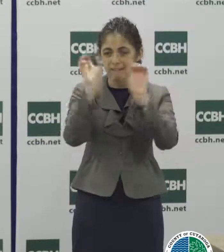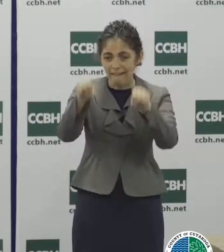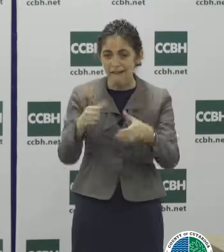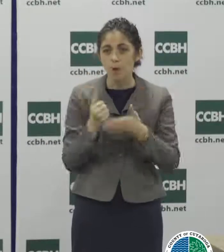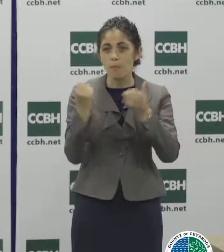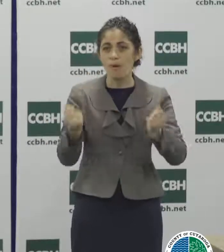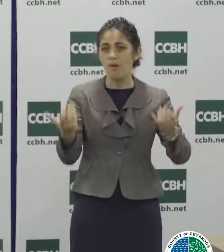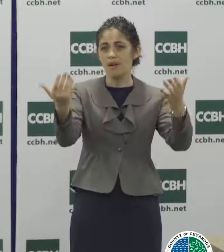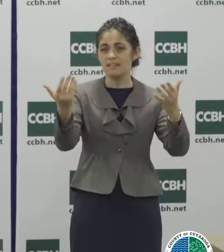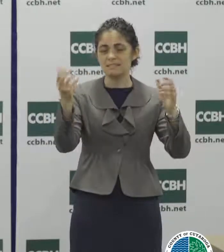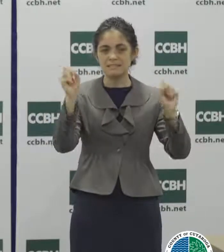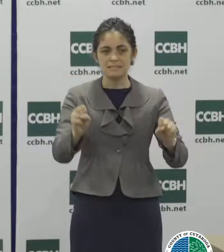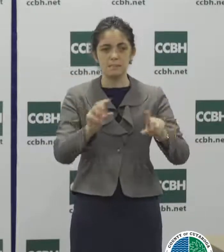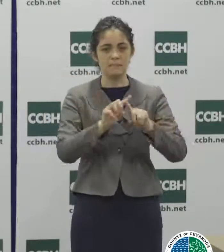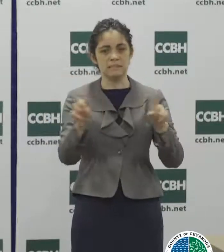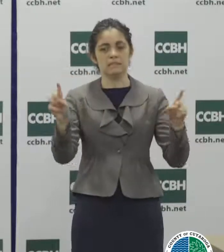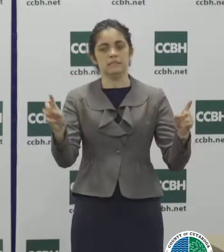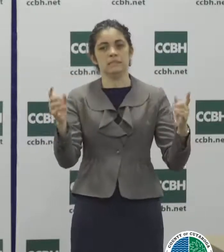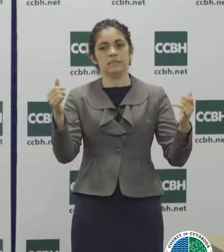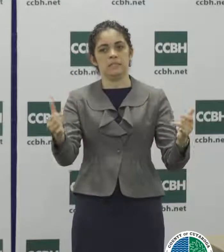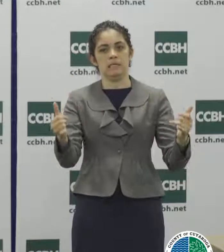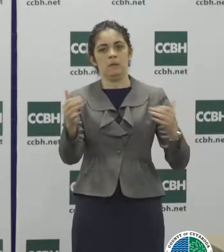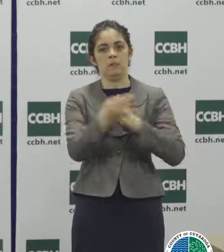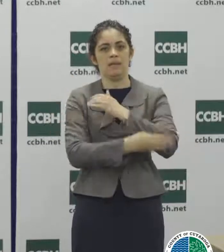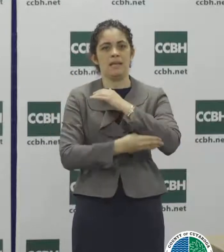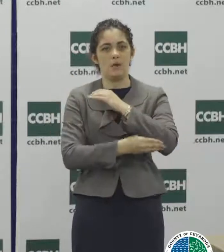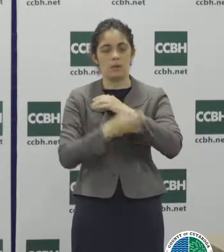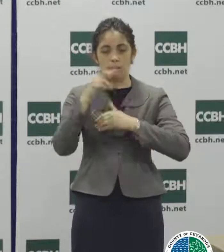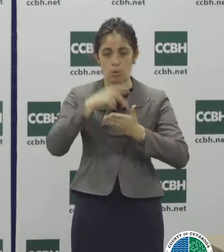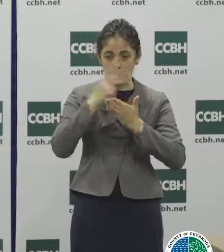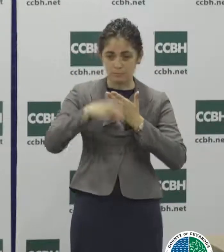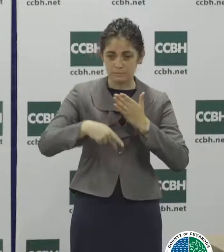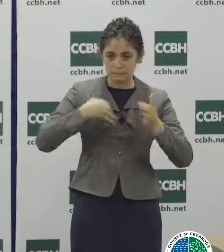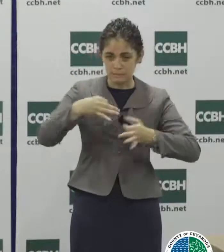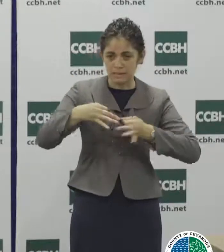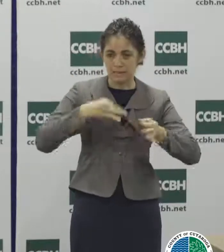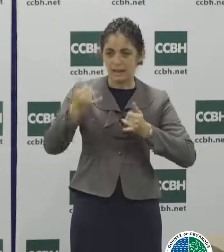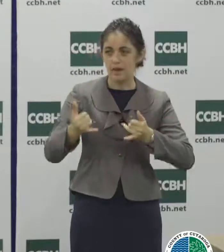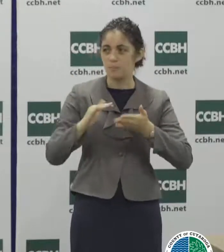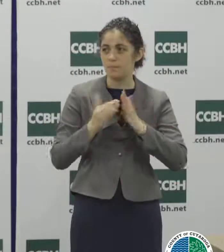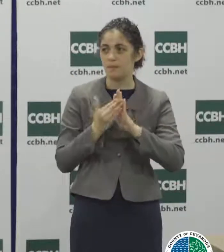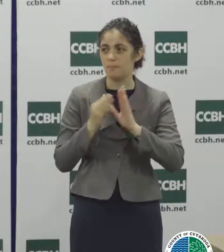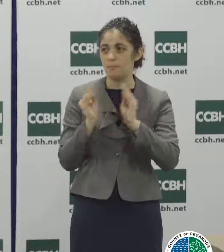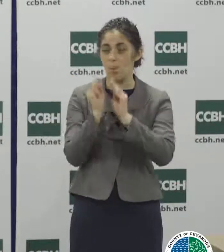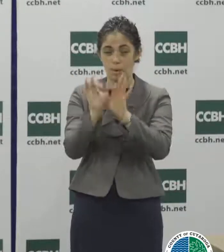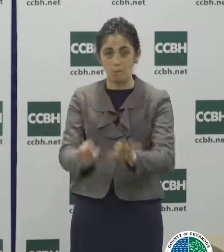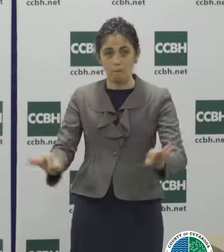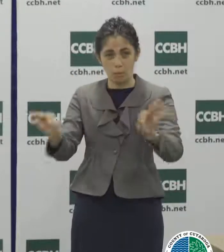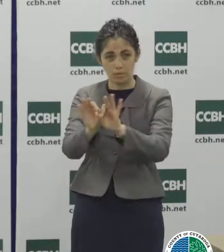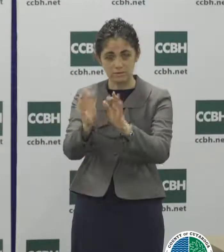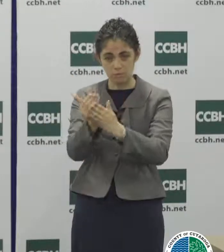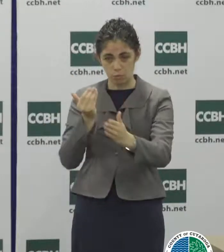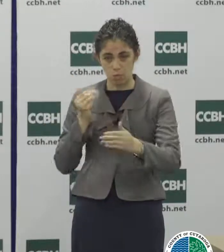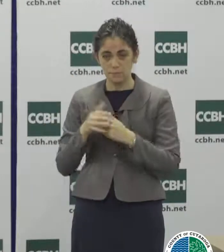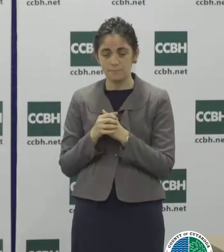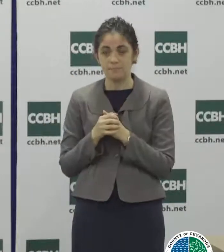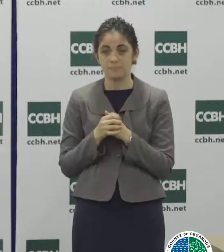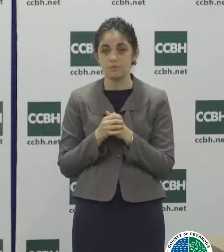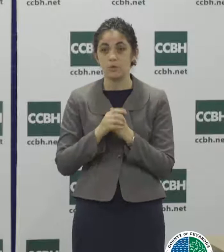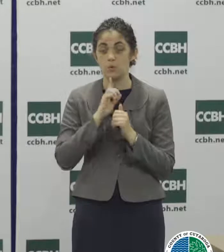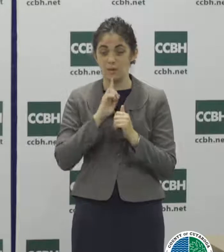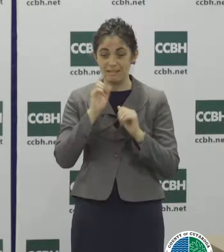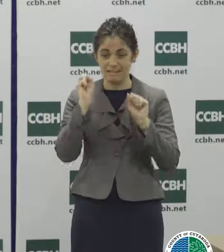helpful, actually, the county program that I just described has become even more important than ever and